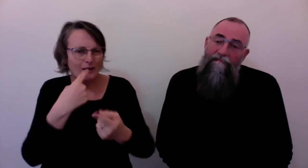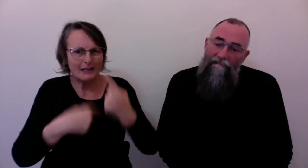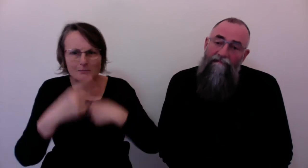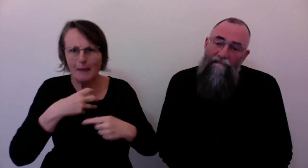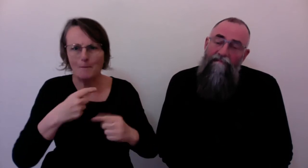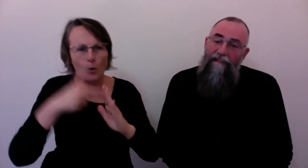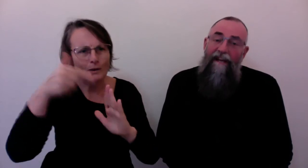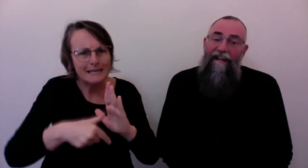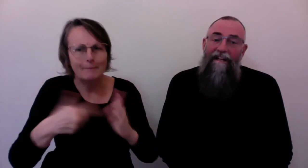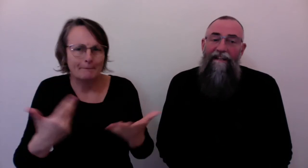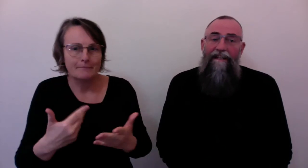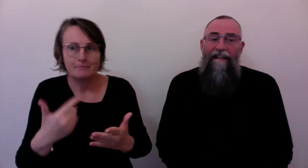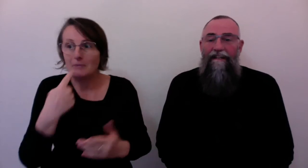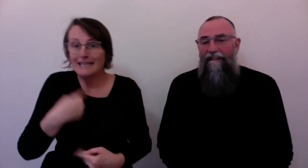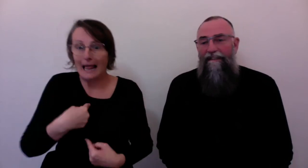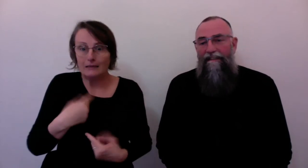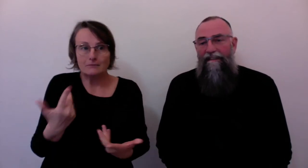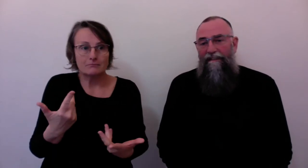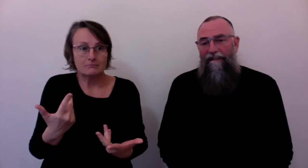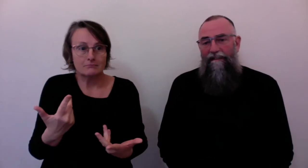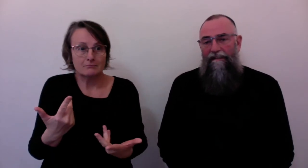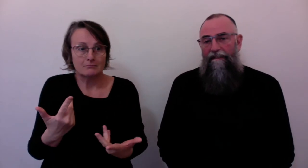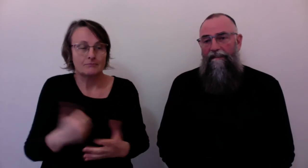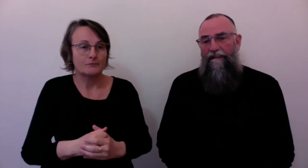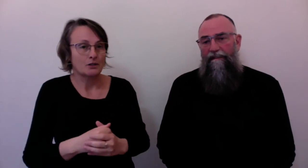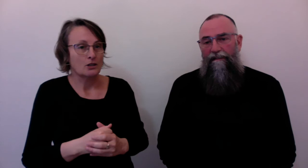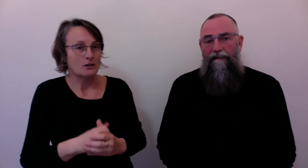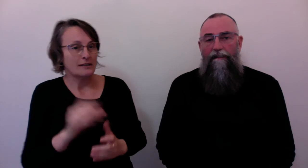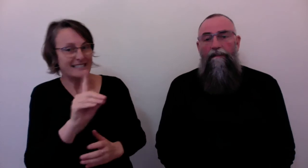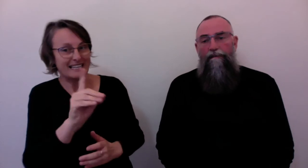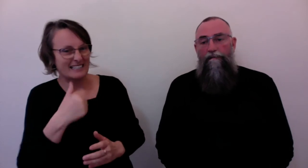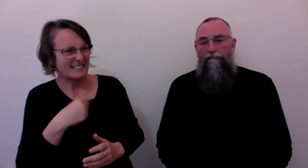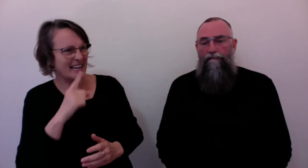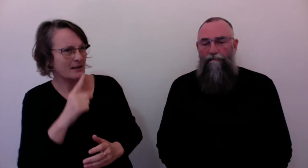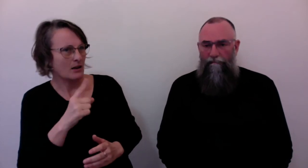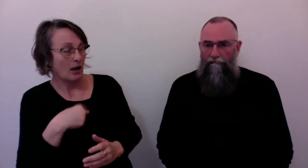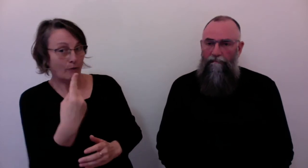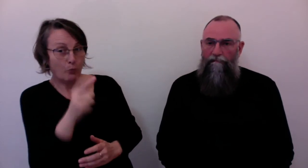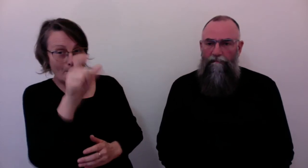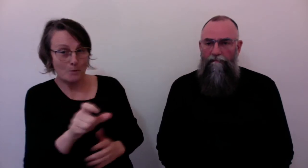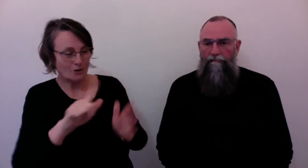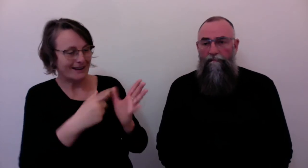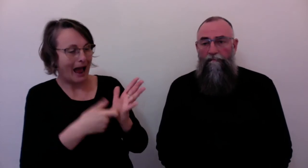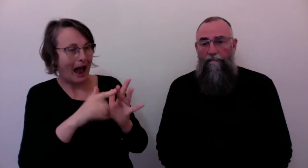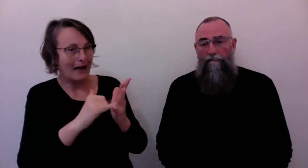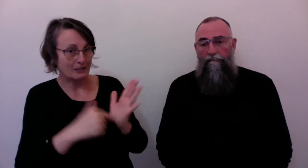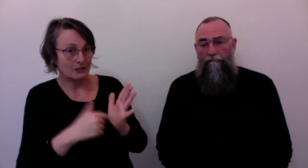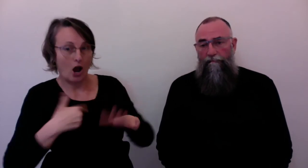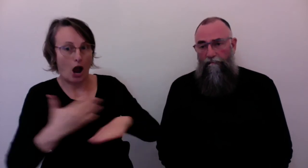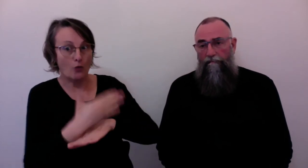Yeah, coolness normalizes. So I think there is an element of that. I won't name the artist, but I work in this industry now. Big artists,